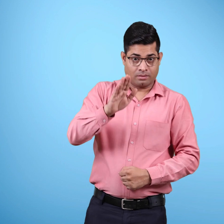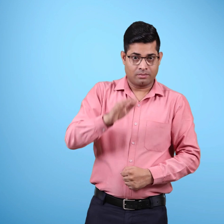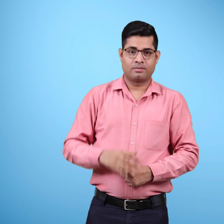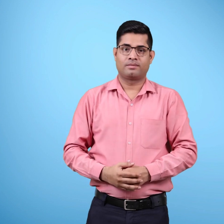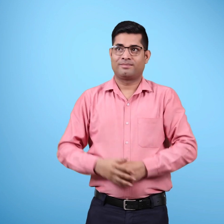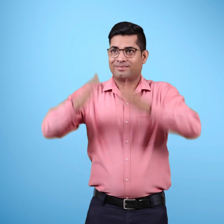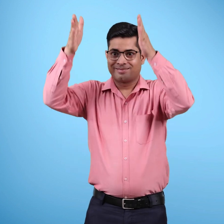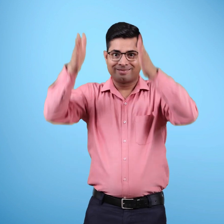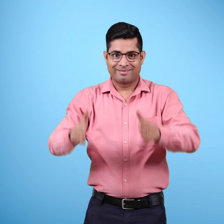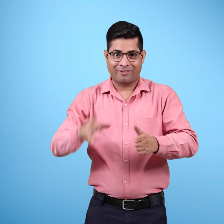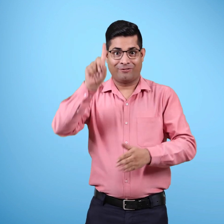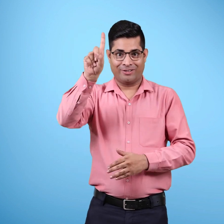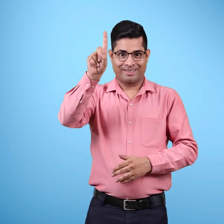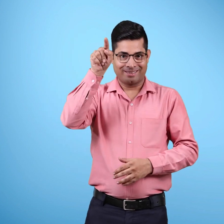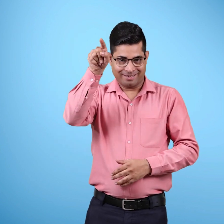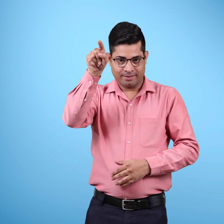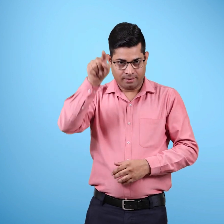named as plant name,